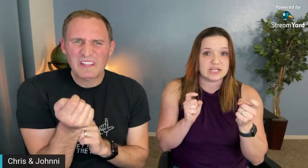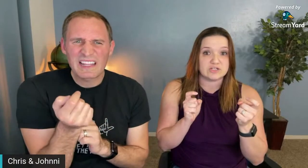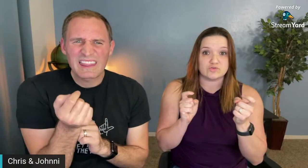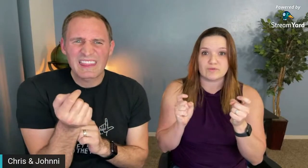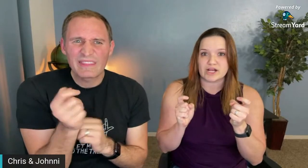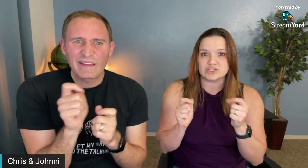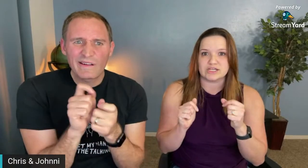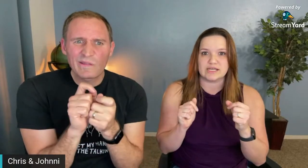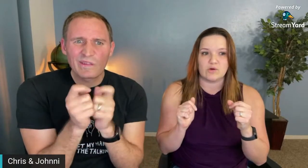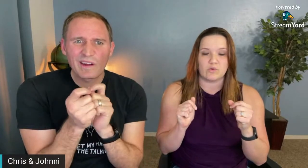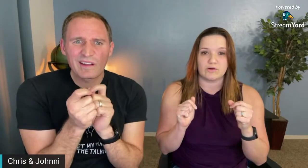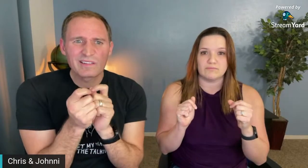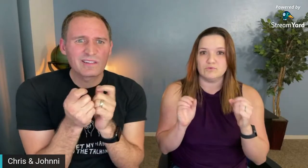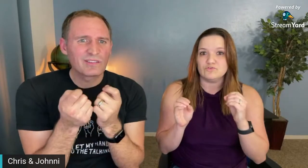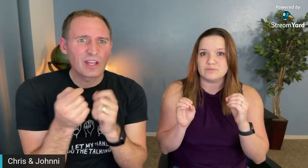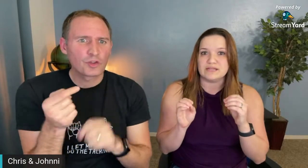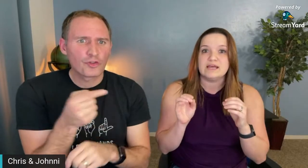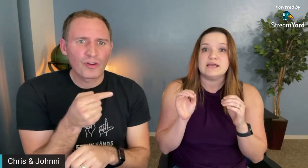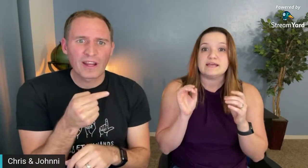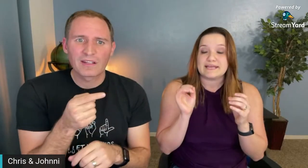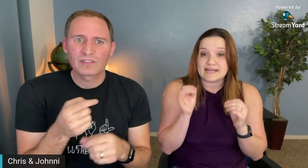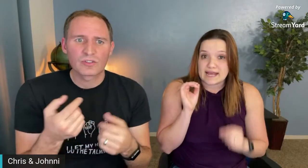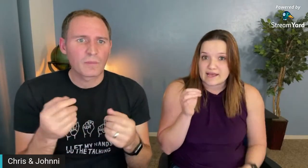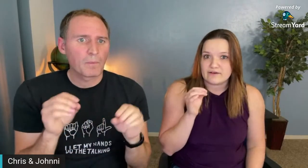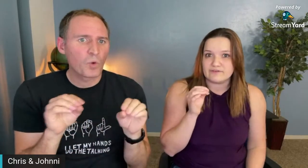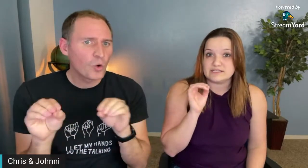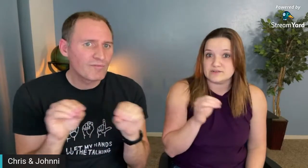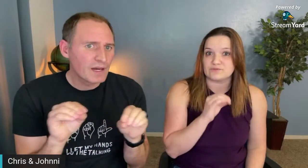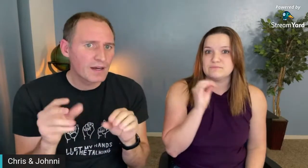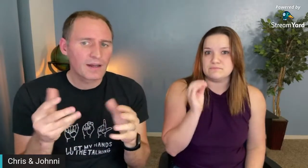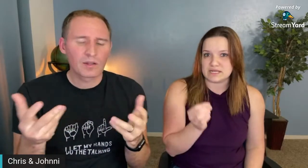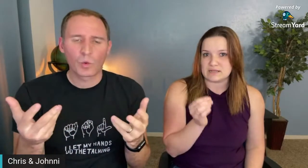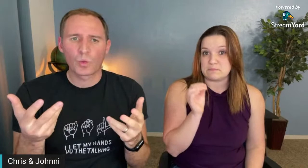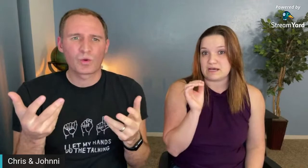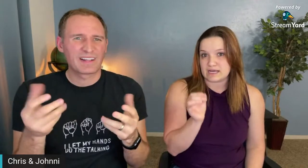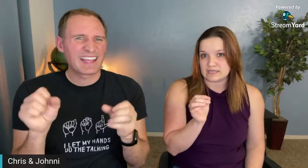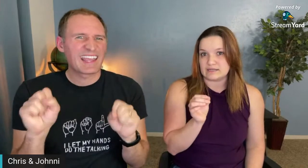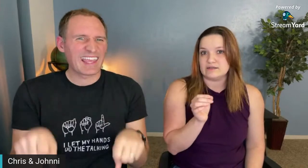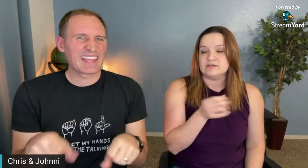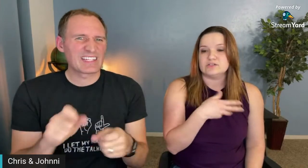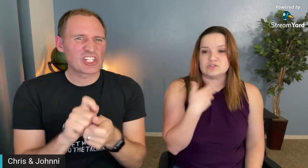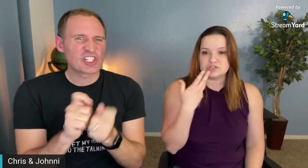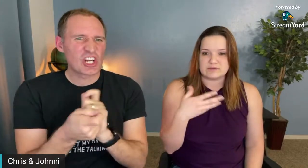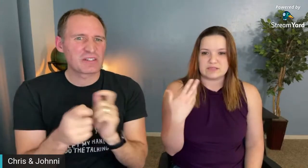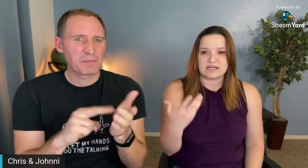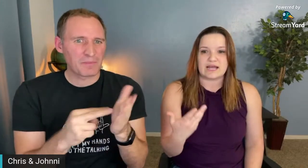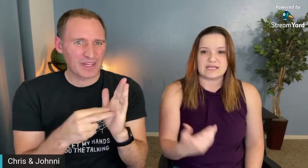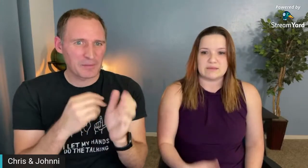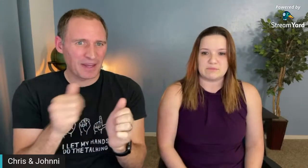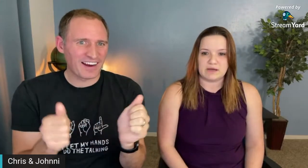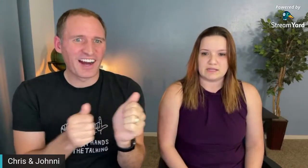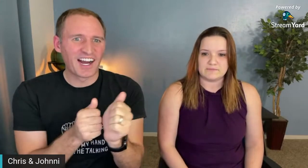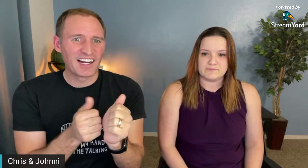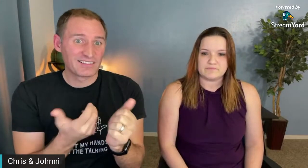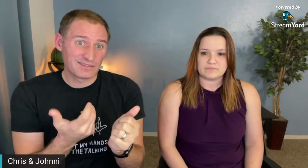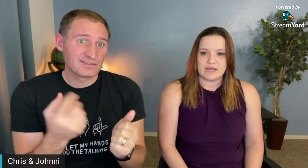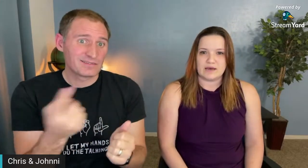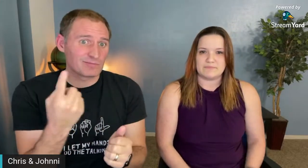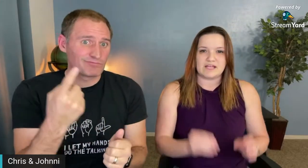in direction or movement can have a different meaning behind it. So just something to kind of keep in mind. That's